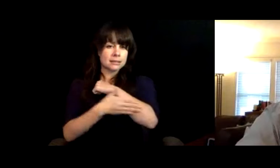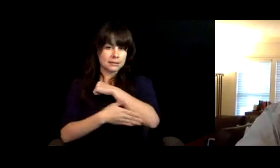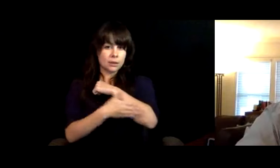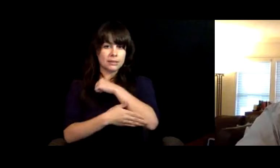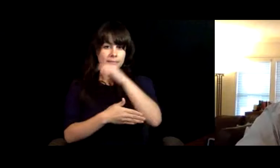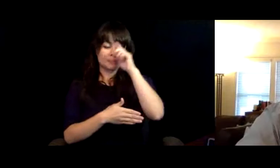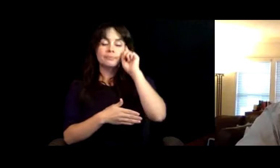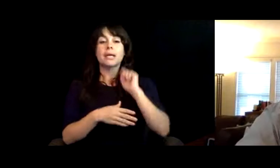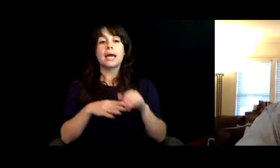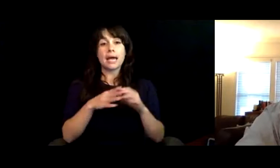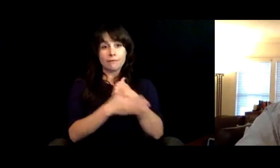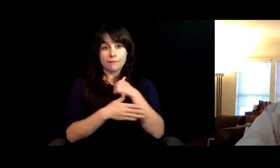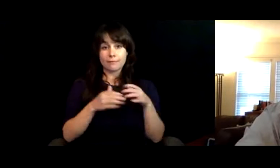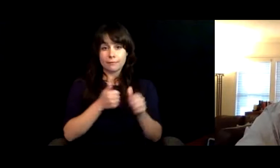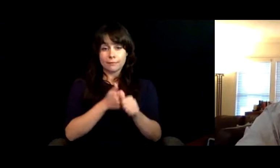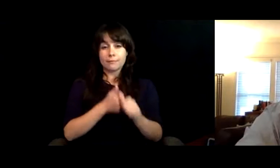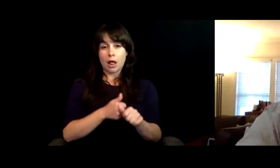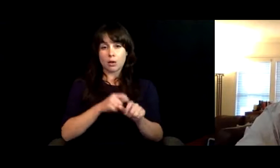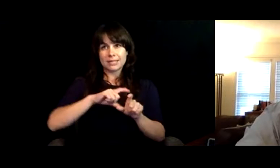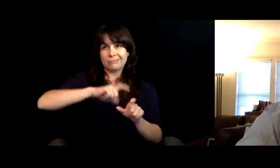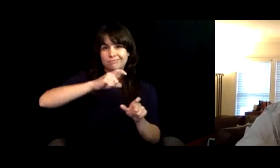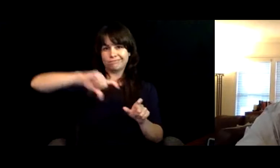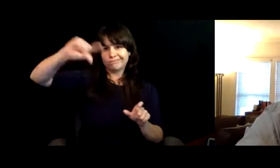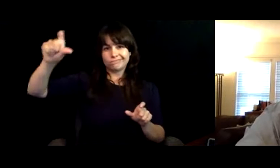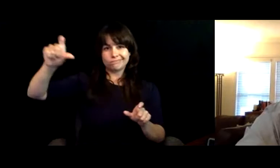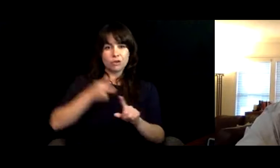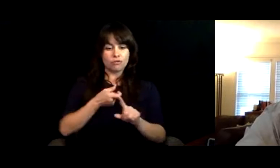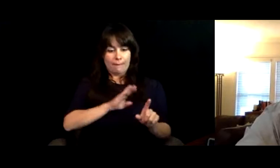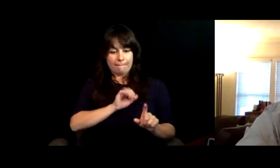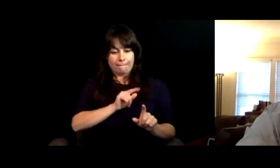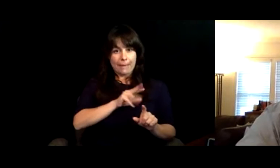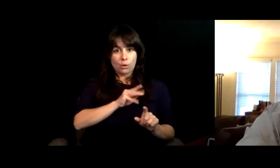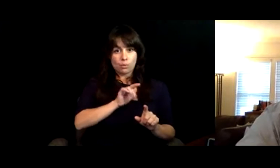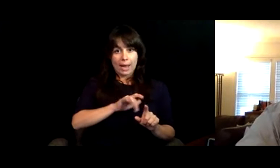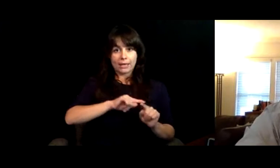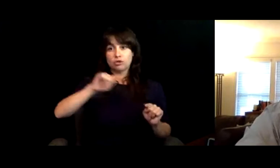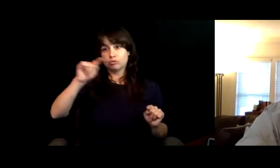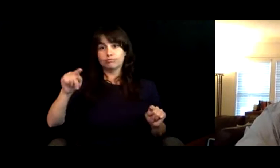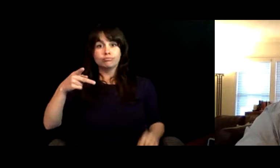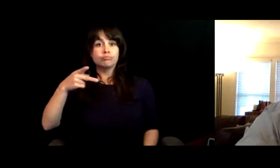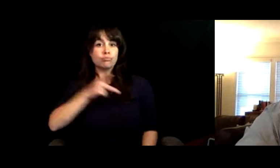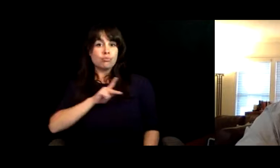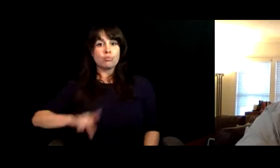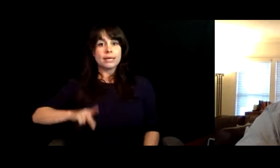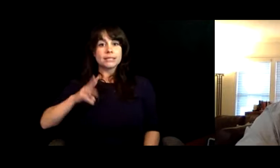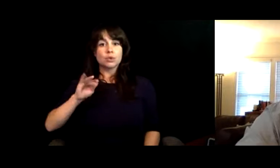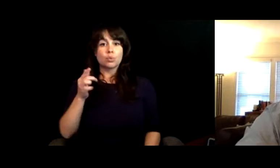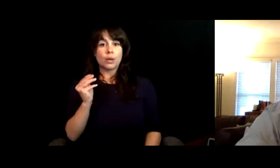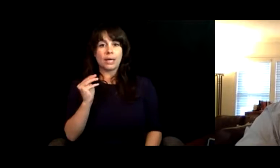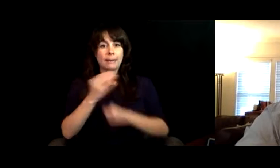Telegraph Road corridor largely from the Beltway down to almost Prince William County on Route